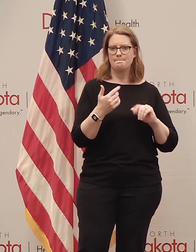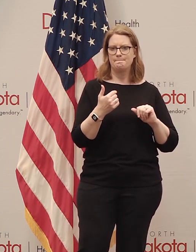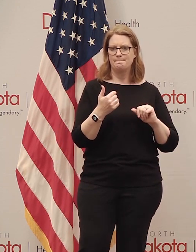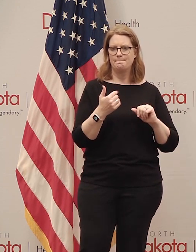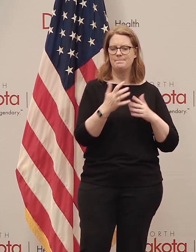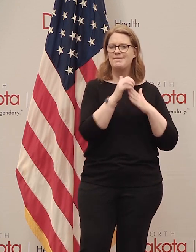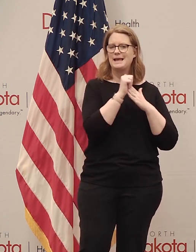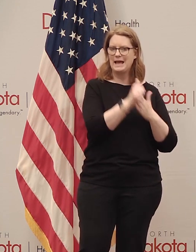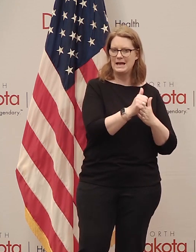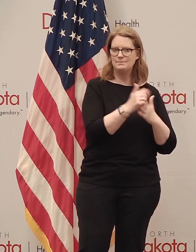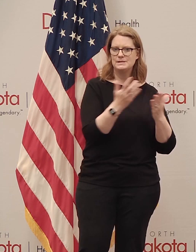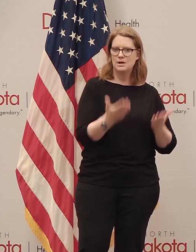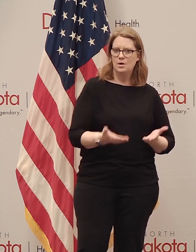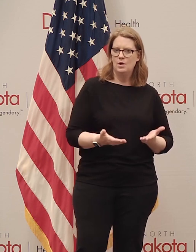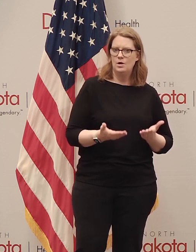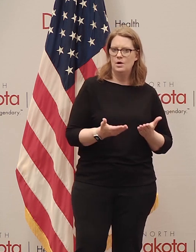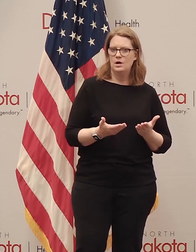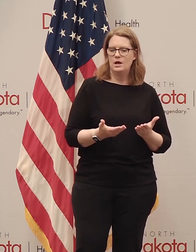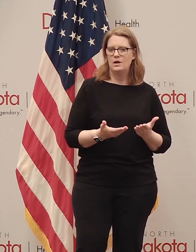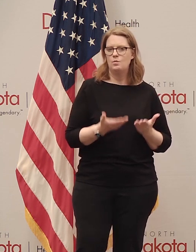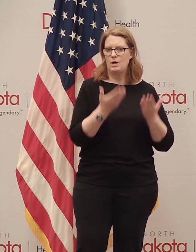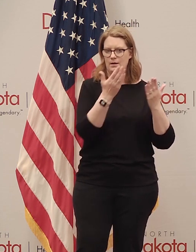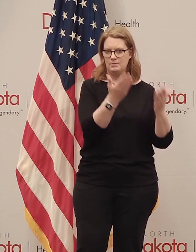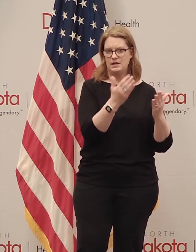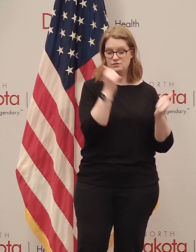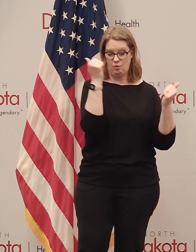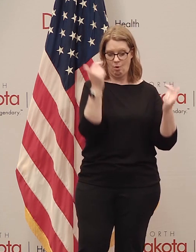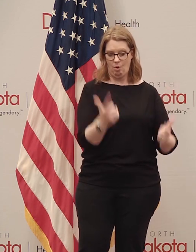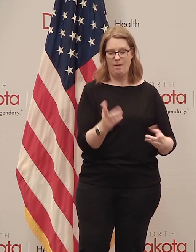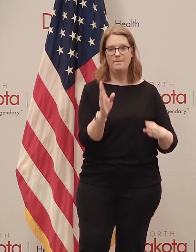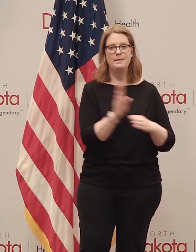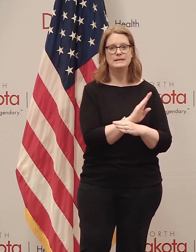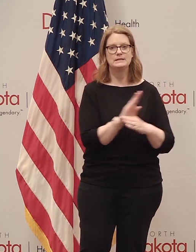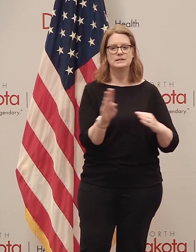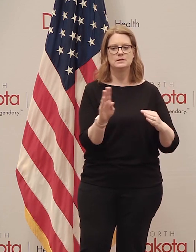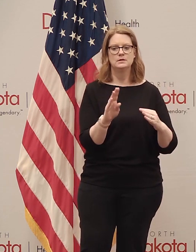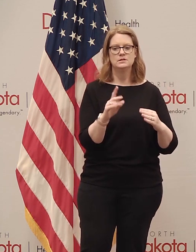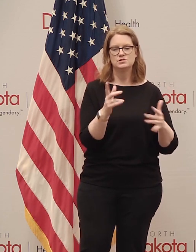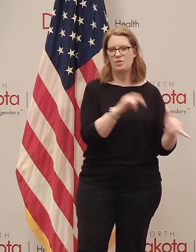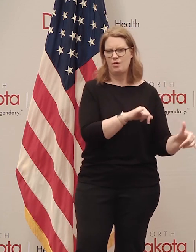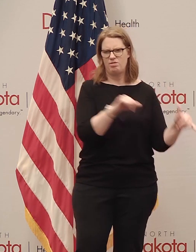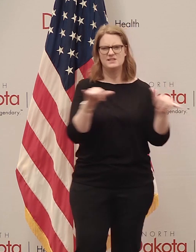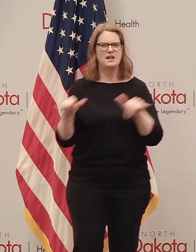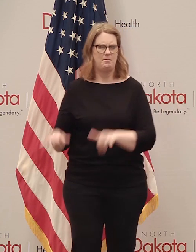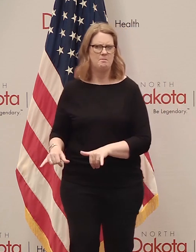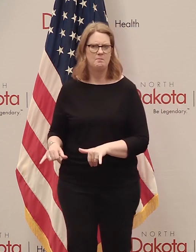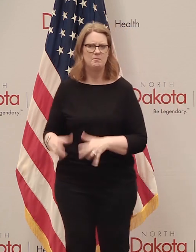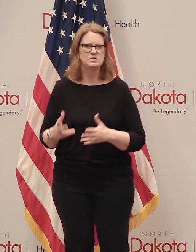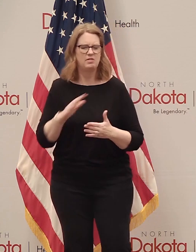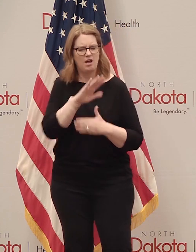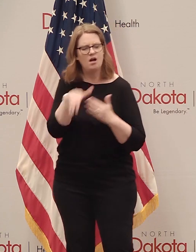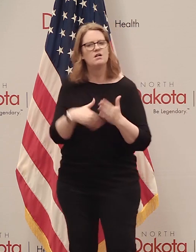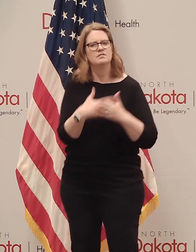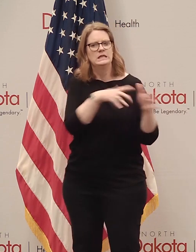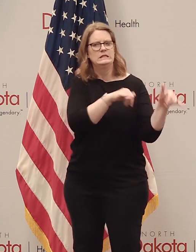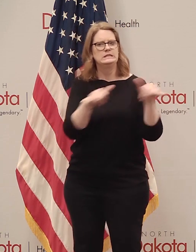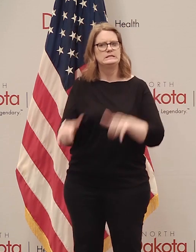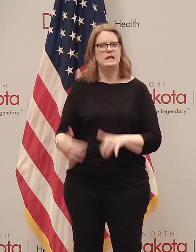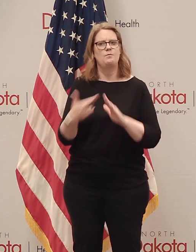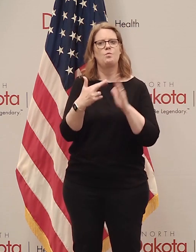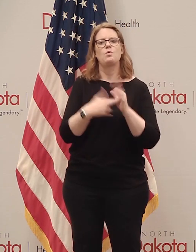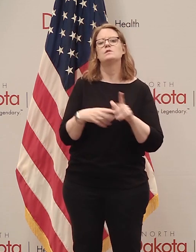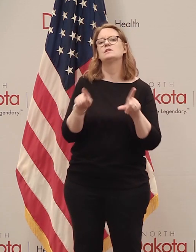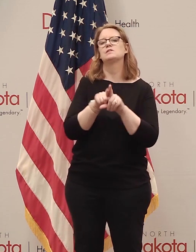to guidance and recommendations for all businesses to put them on equal footing. Also has some paragraphs related to access to